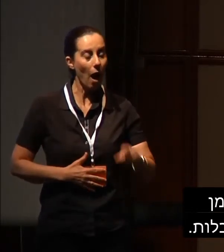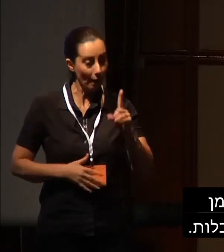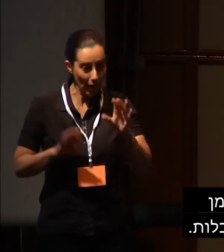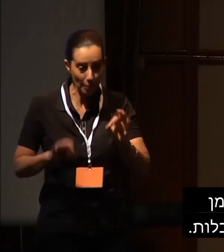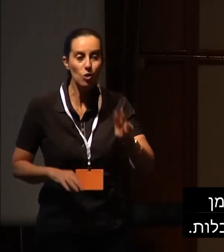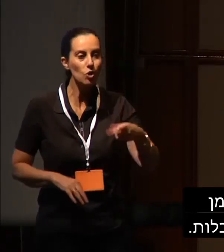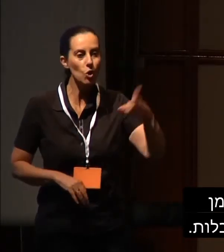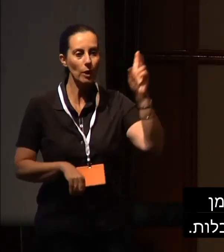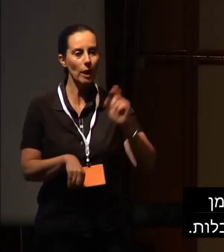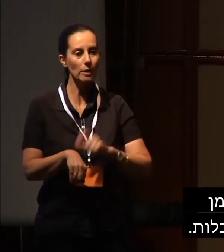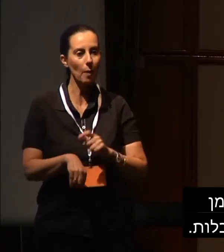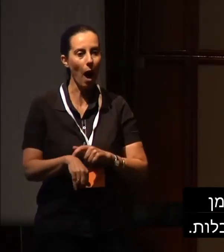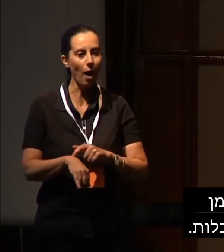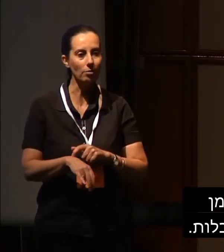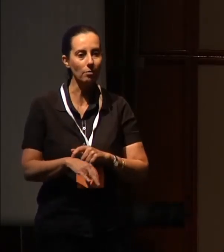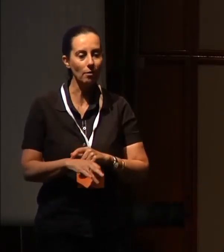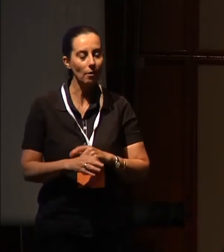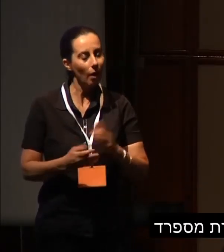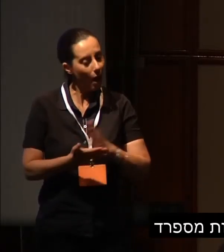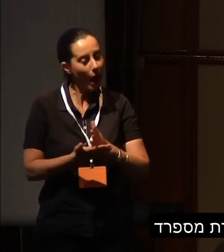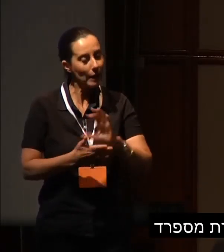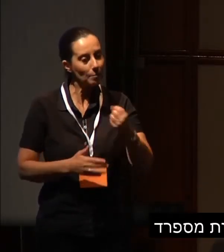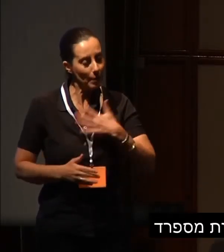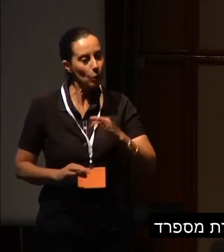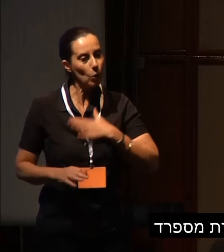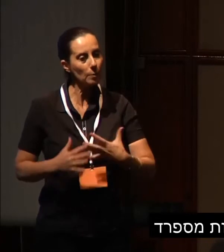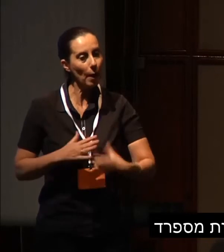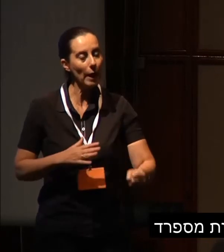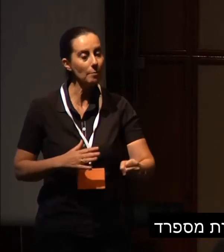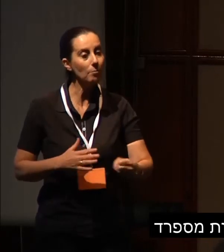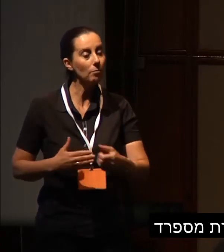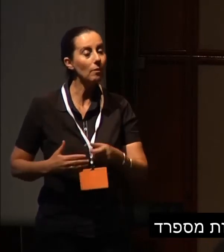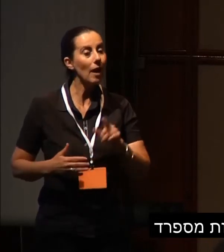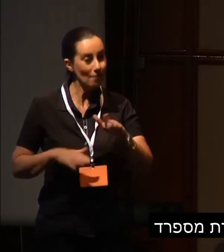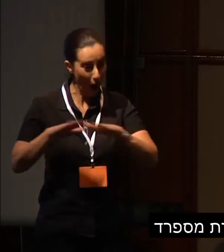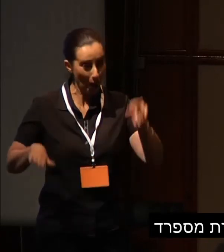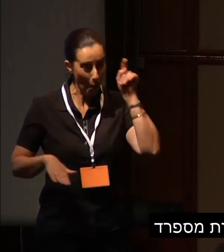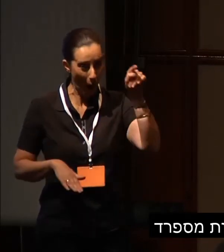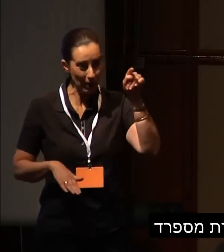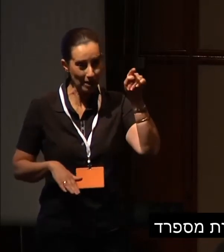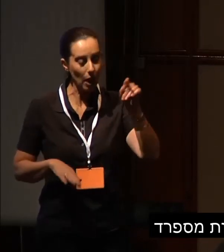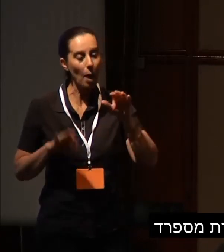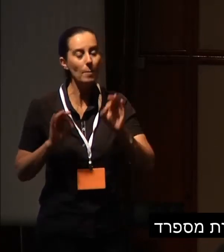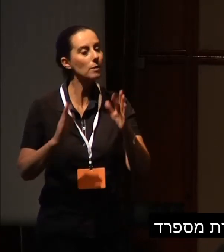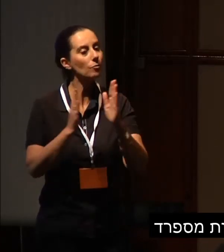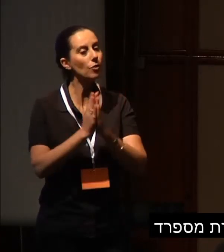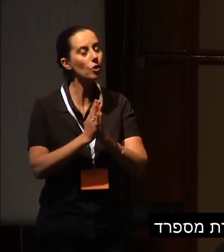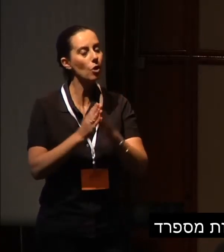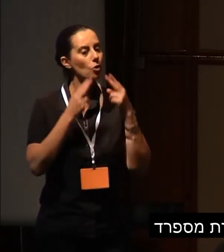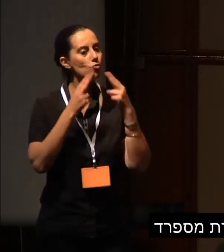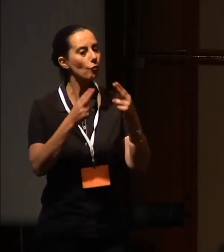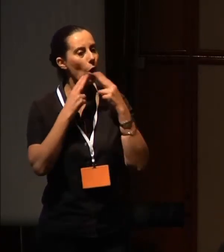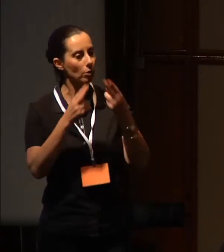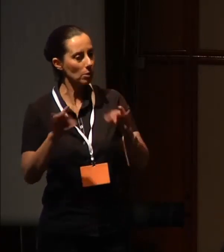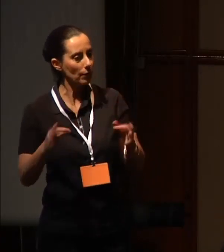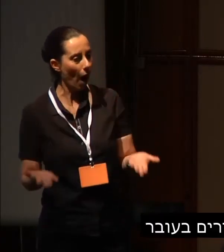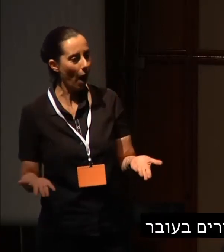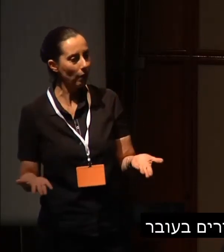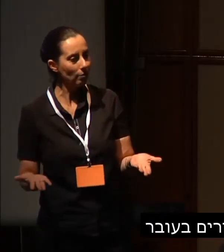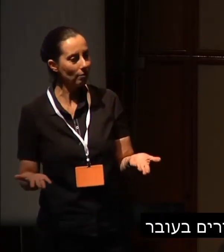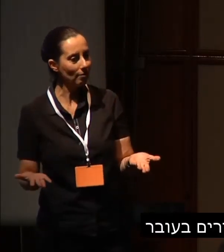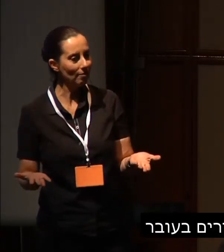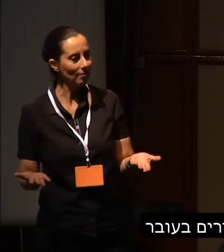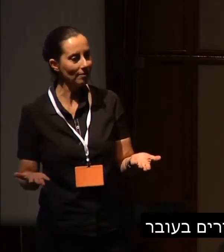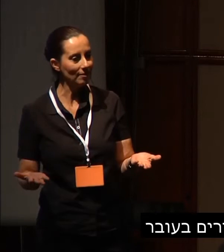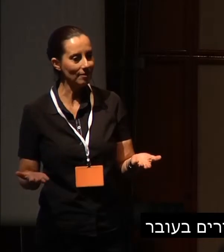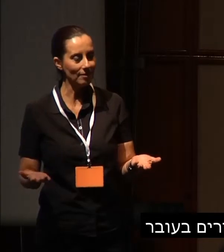case like there is a disability. So the committee actually like, asked for answers as regards Spain, from Spain in